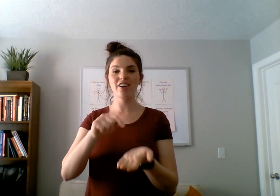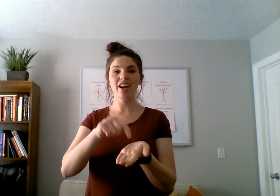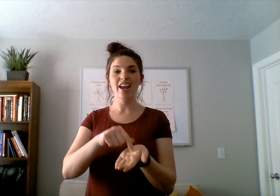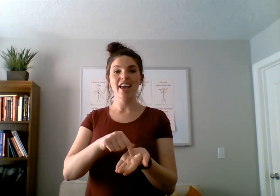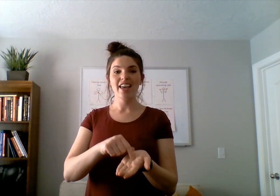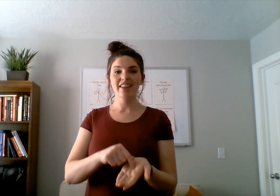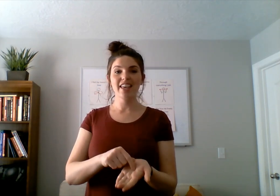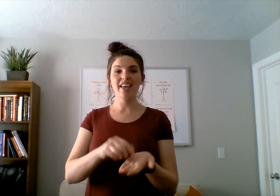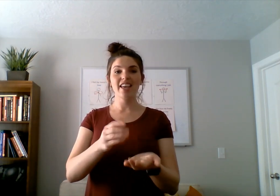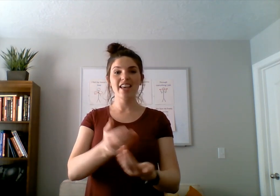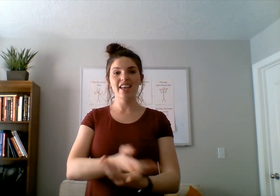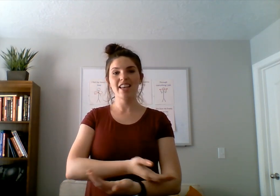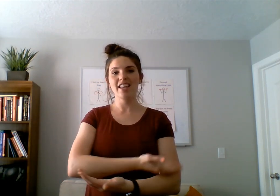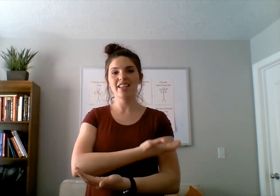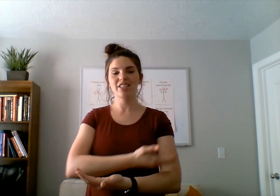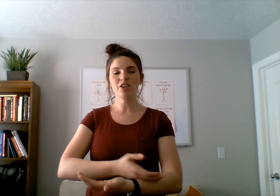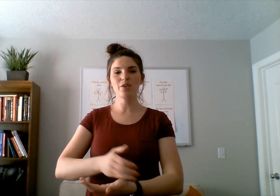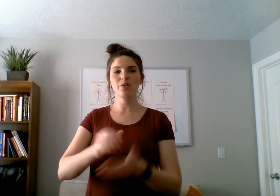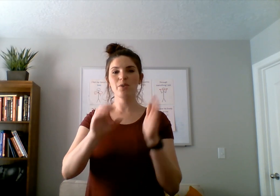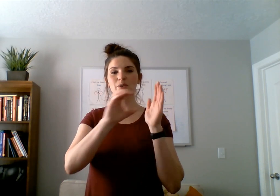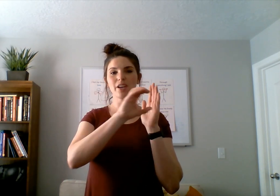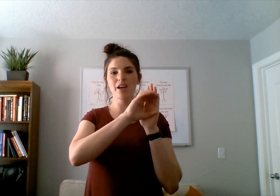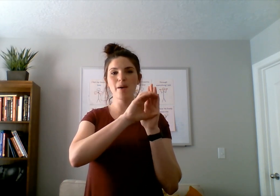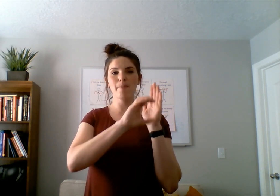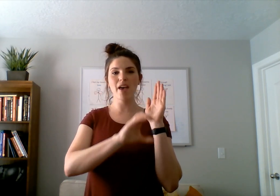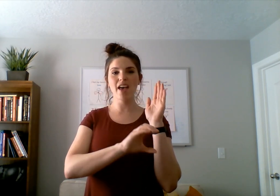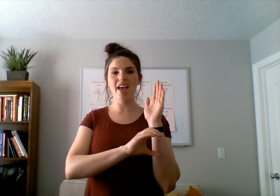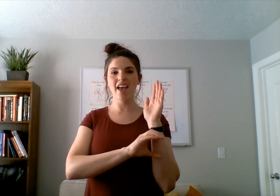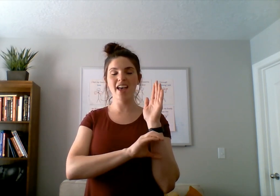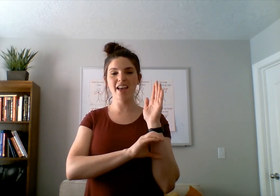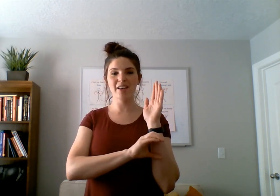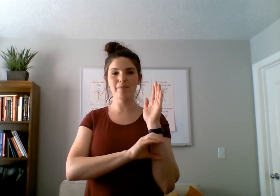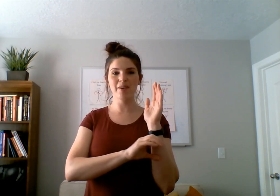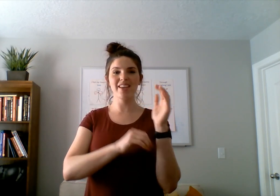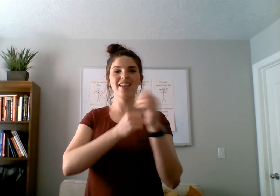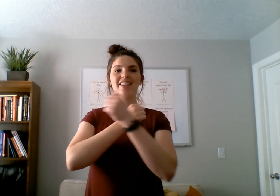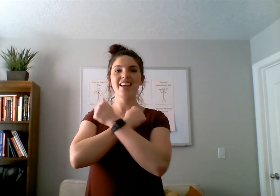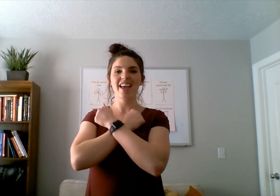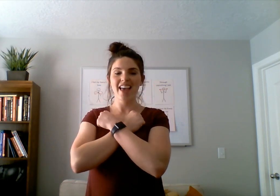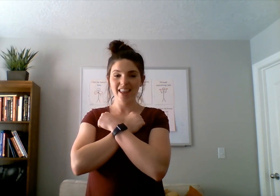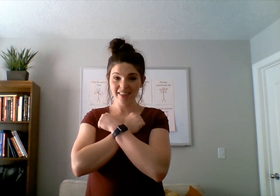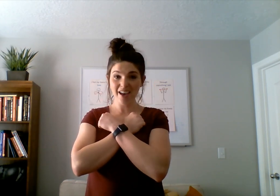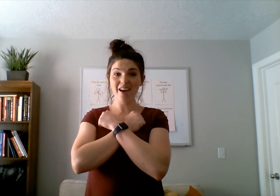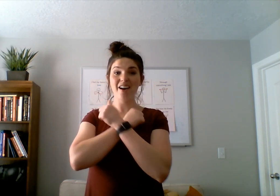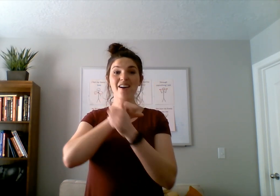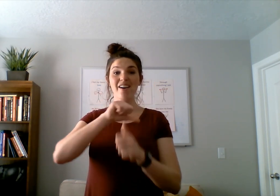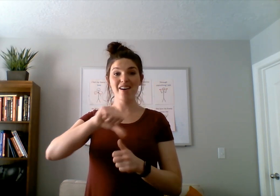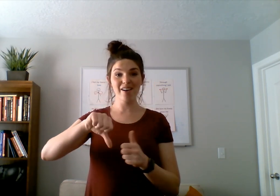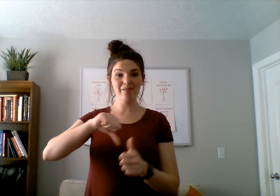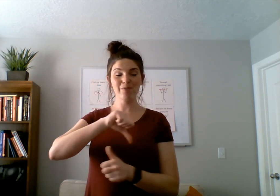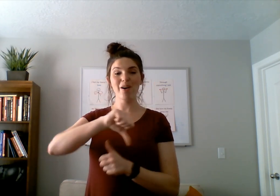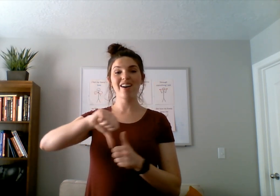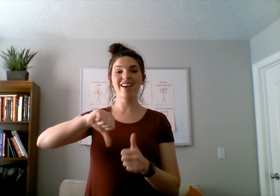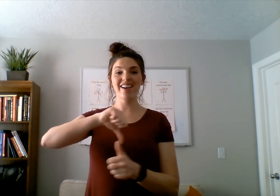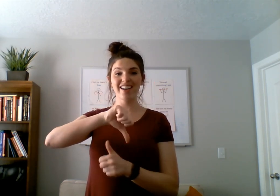This new commandment. Love one